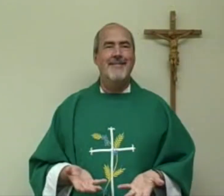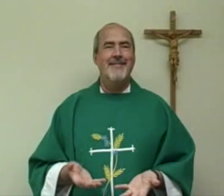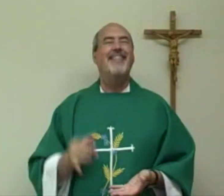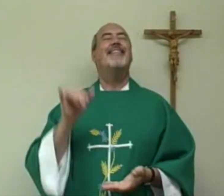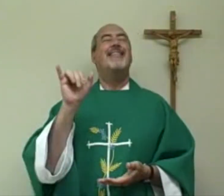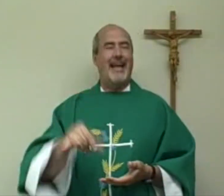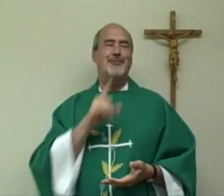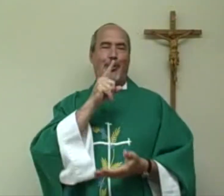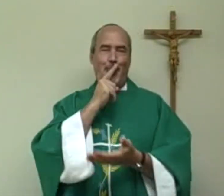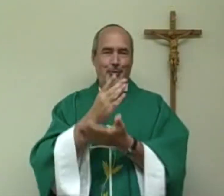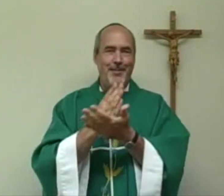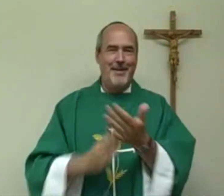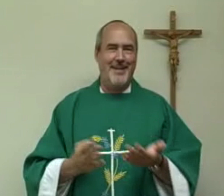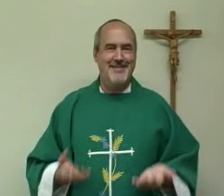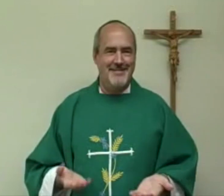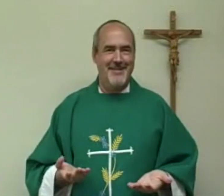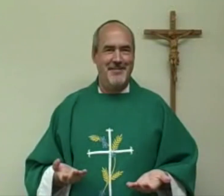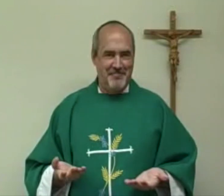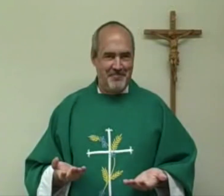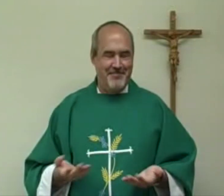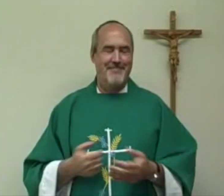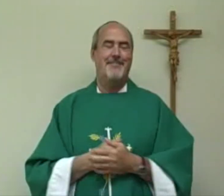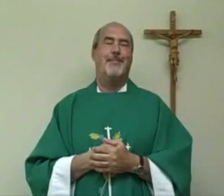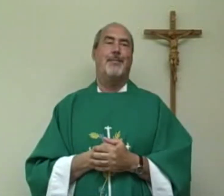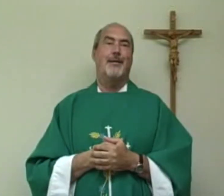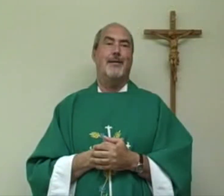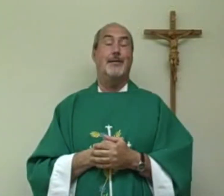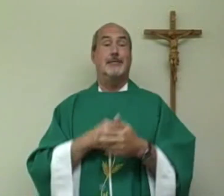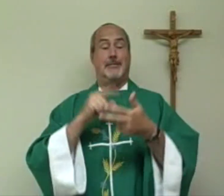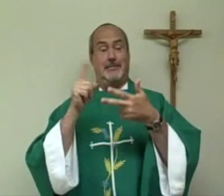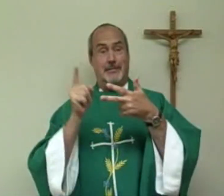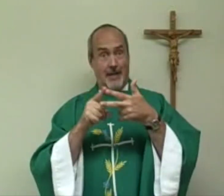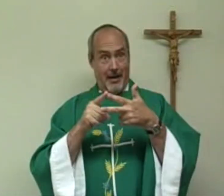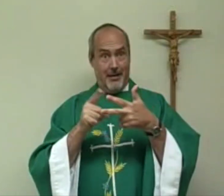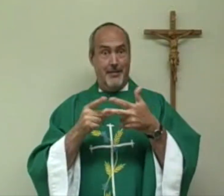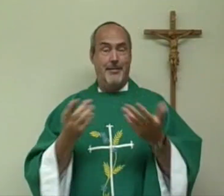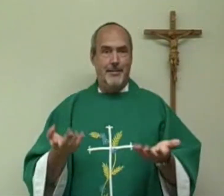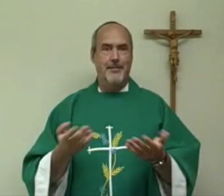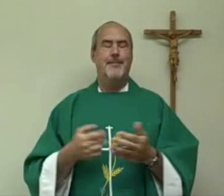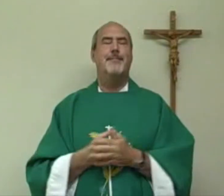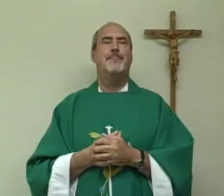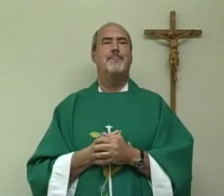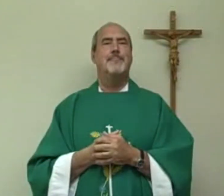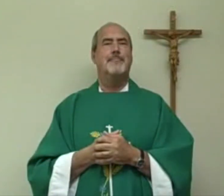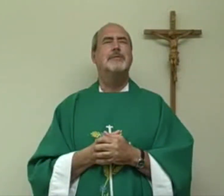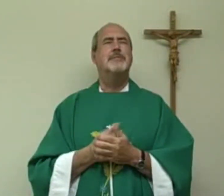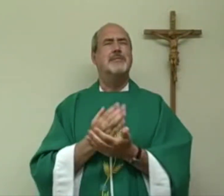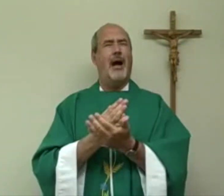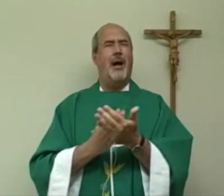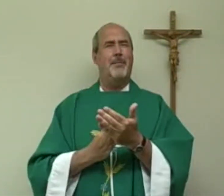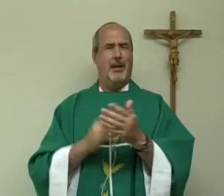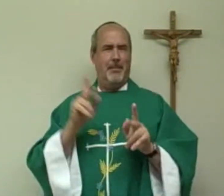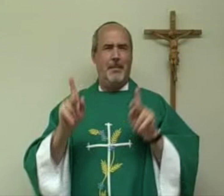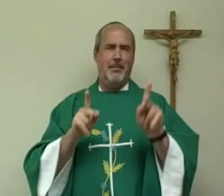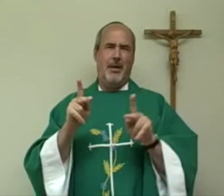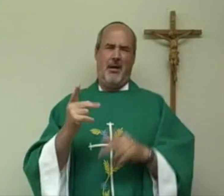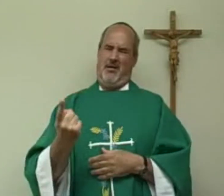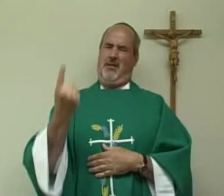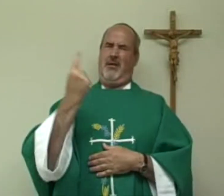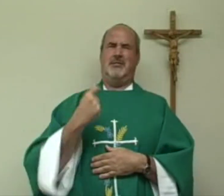work on that. And that would be okay. That's a truly humble person. That's humility. The second thing I wanted to mention